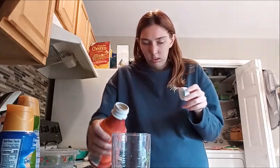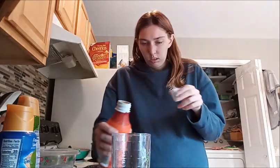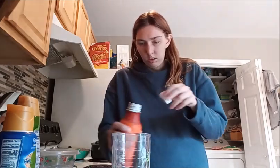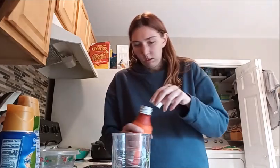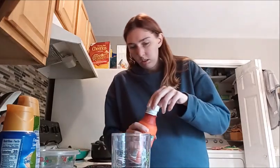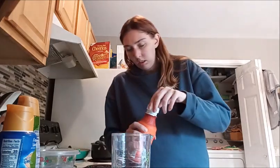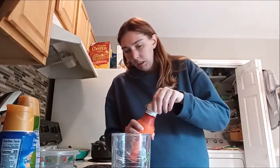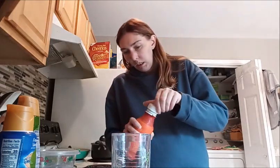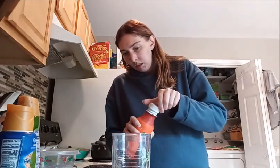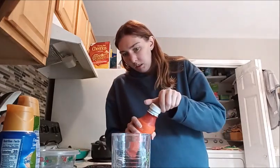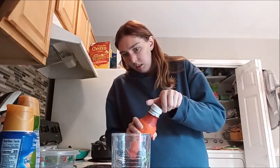So I need that.